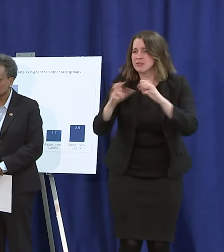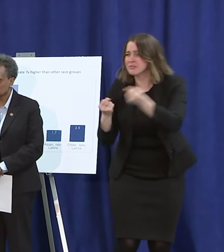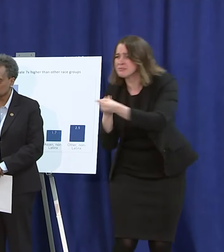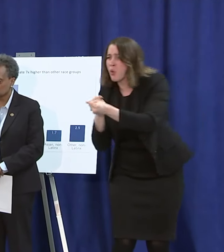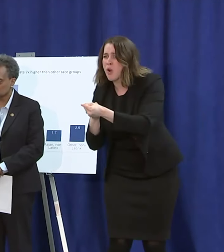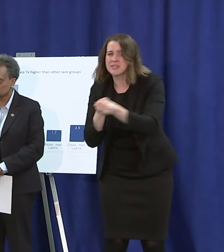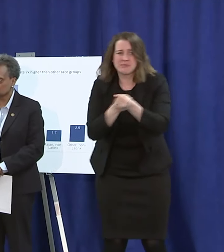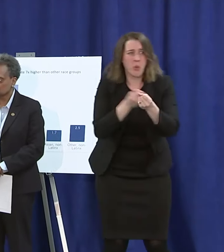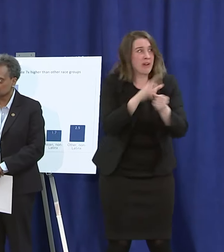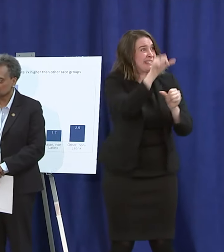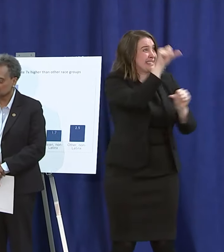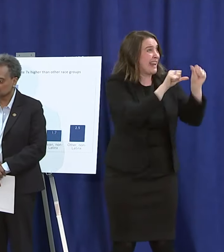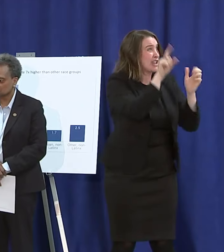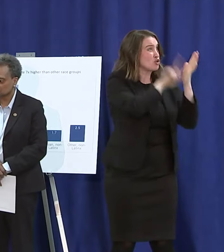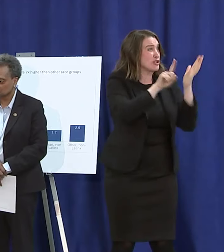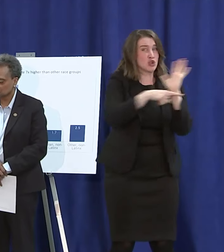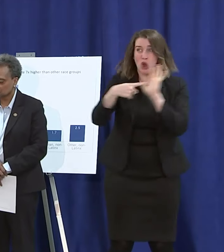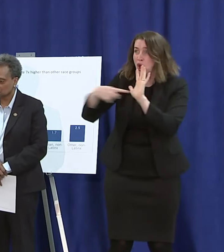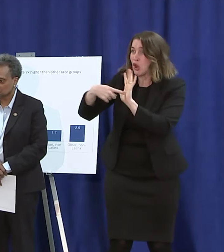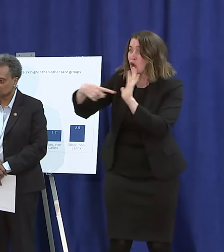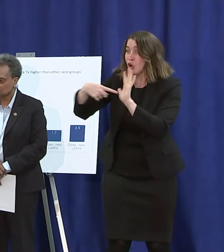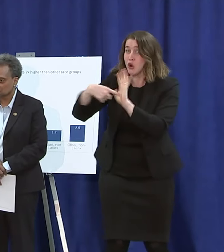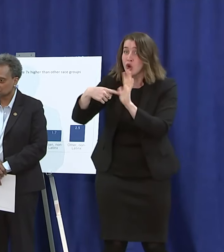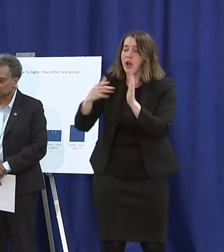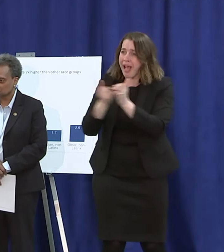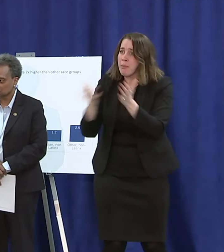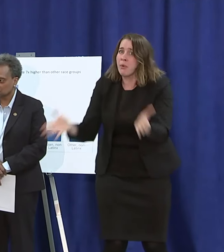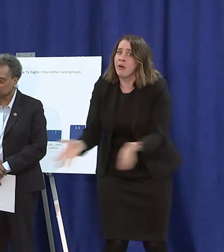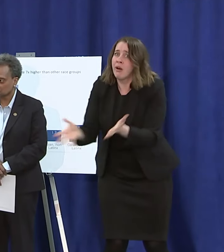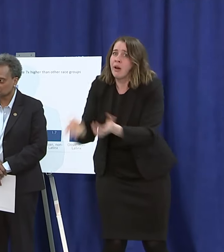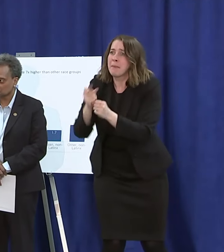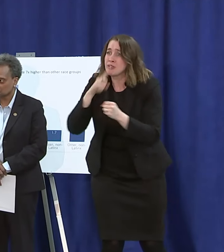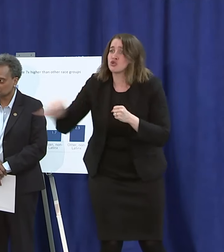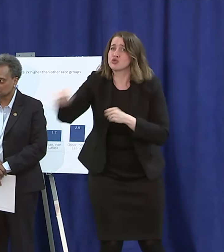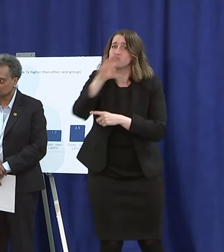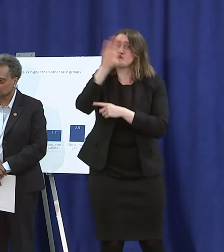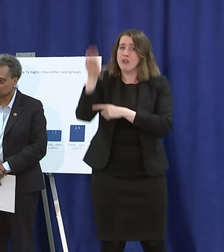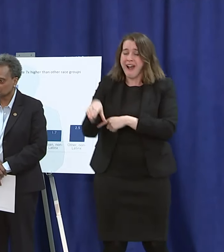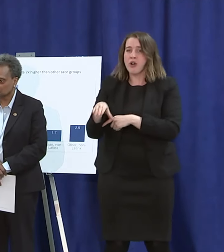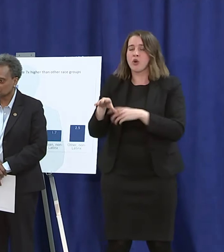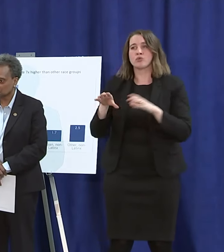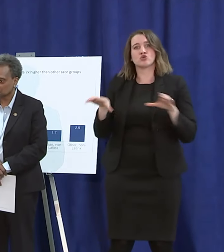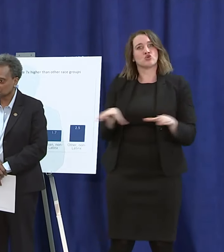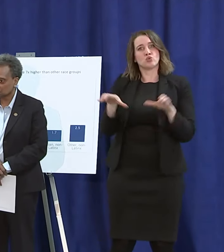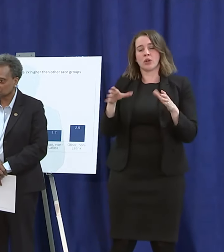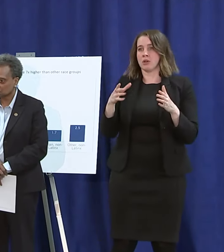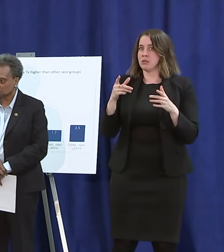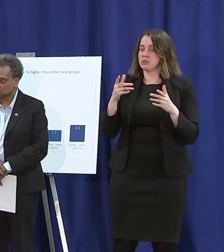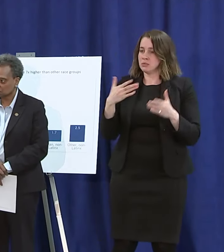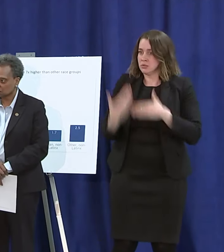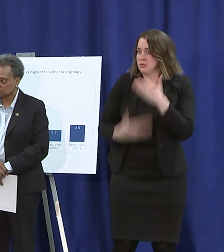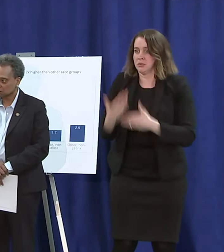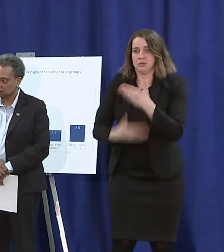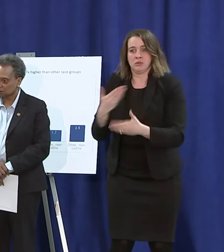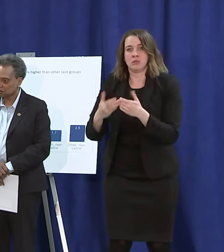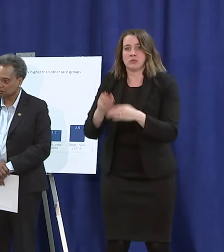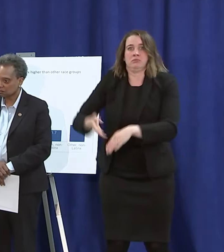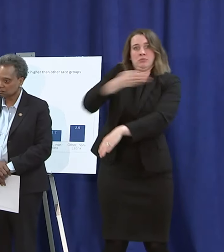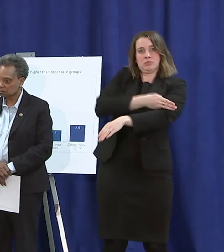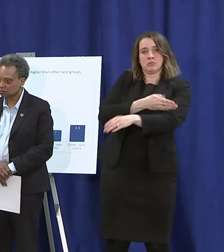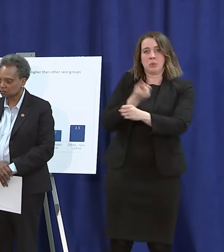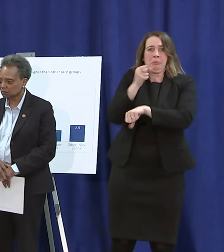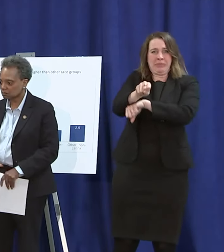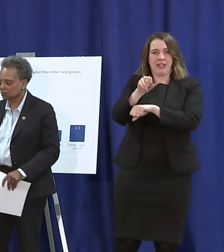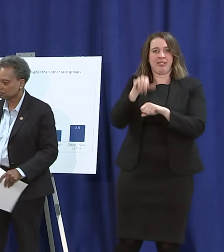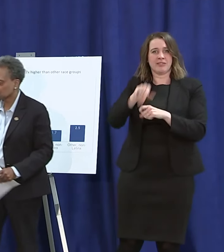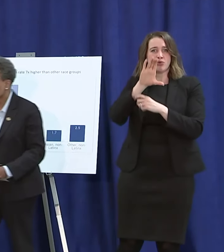the science, and to make sure as a city we're doing everything we can to help get ahead of